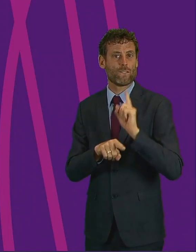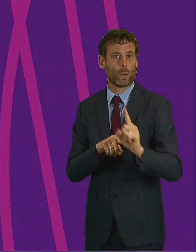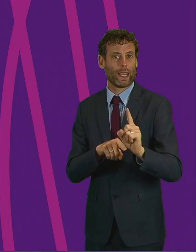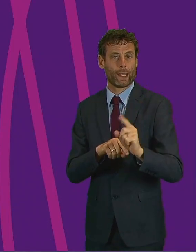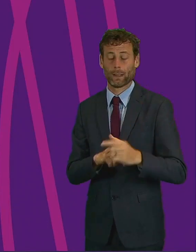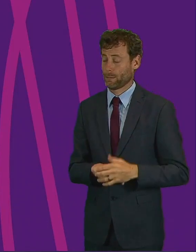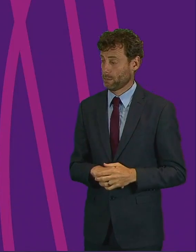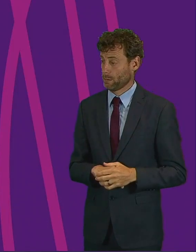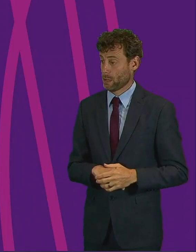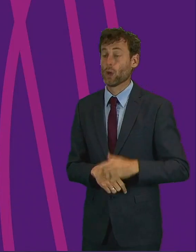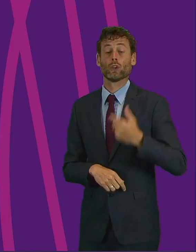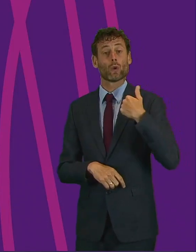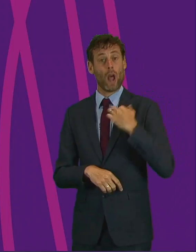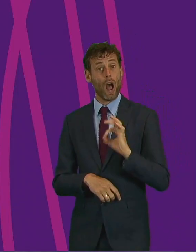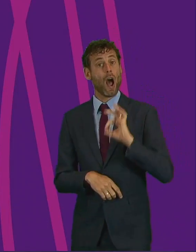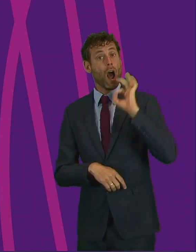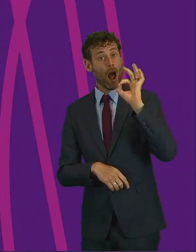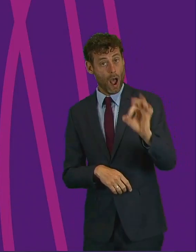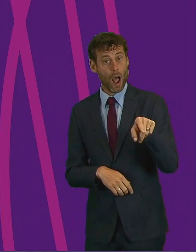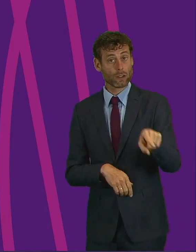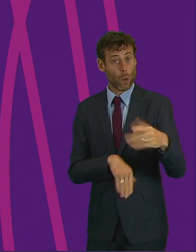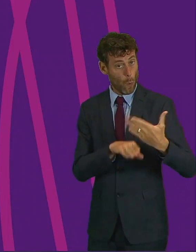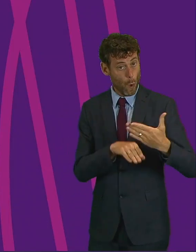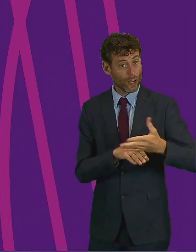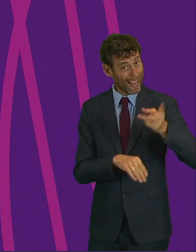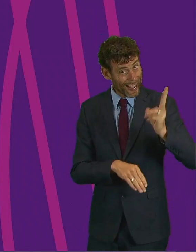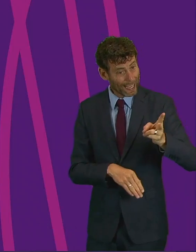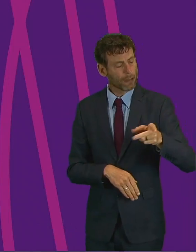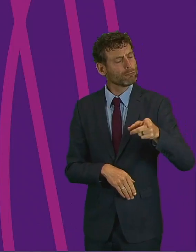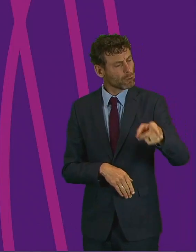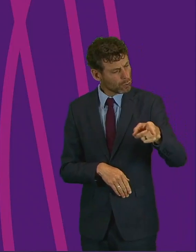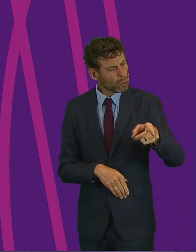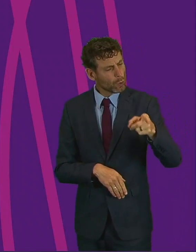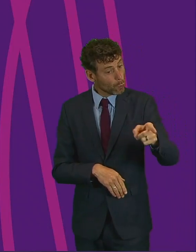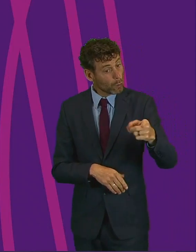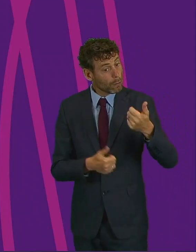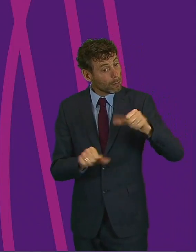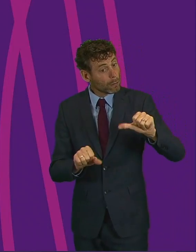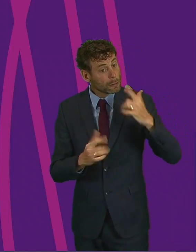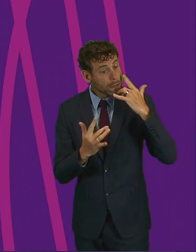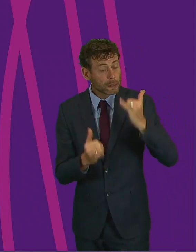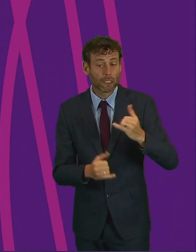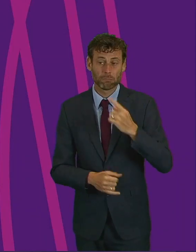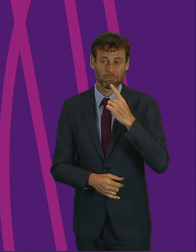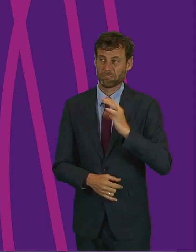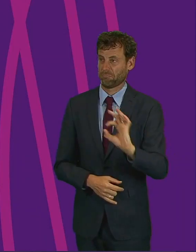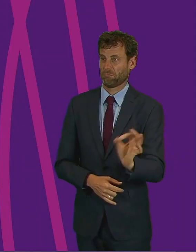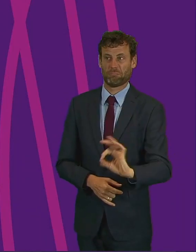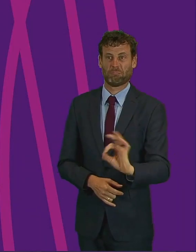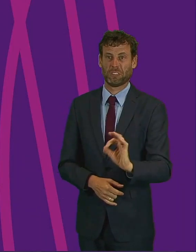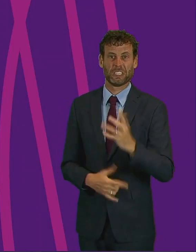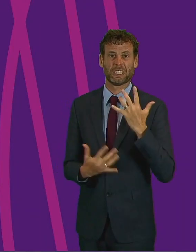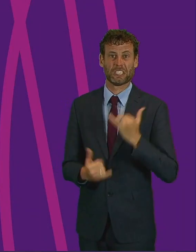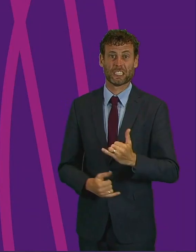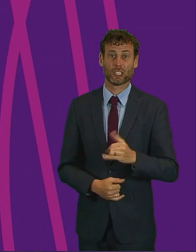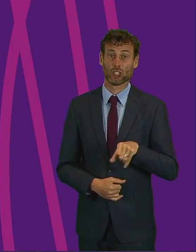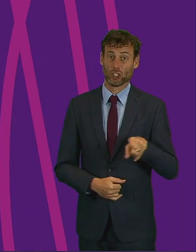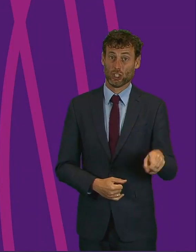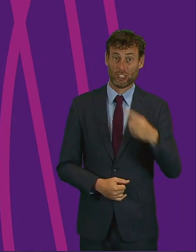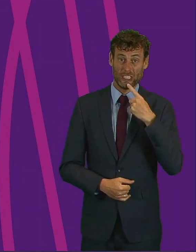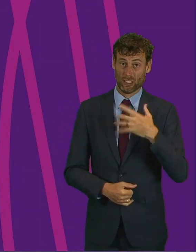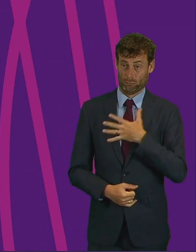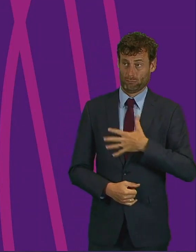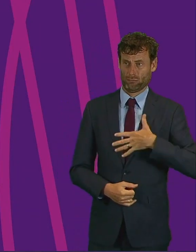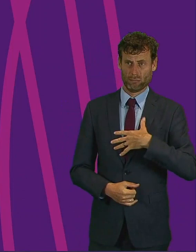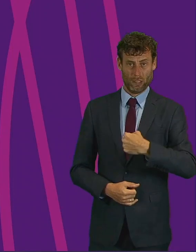today I spoke again to the worker who had contacted me. She has still not been tested. She's concerned about